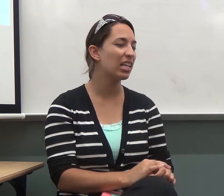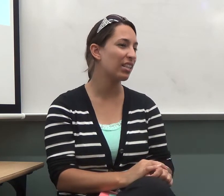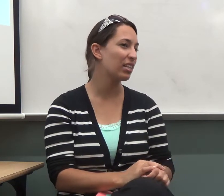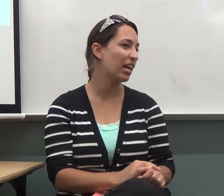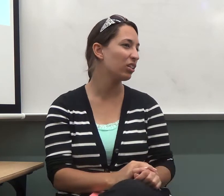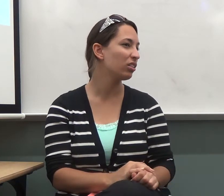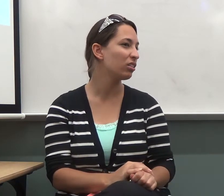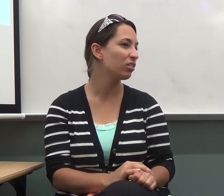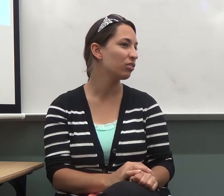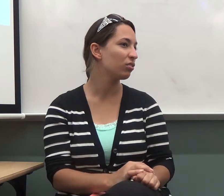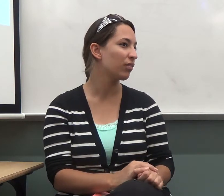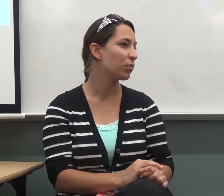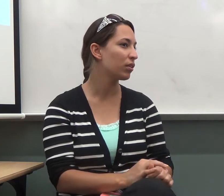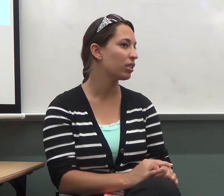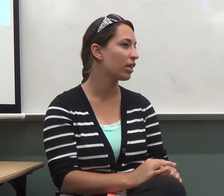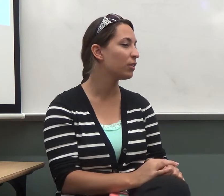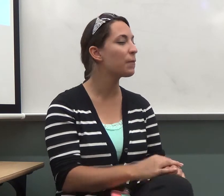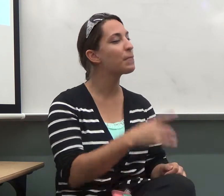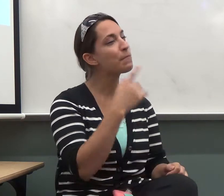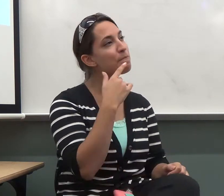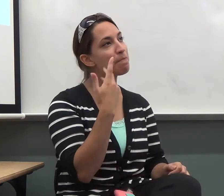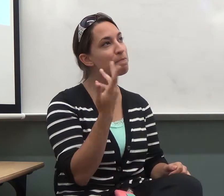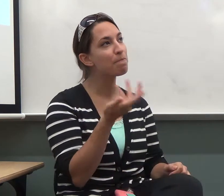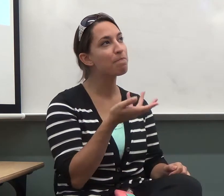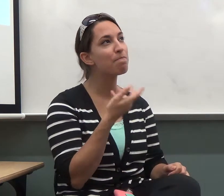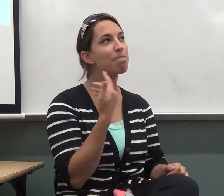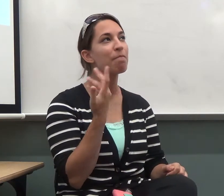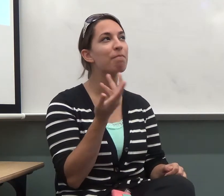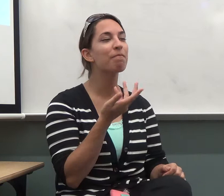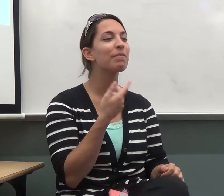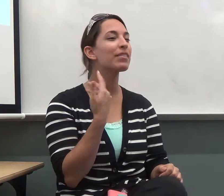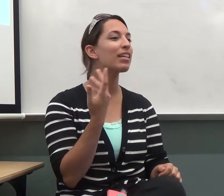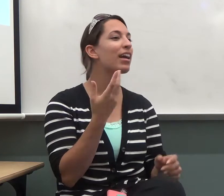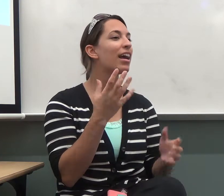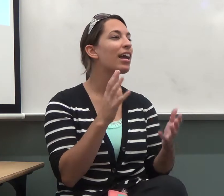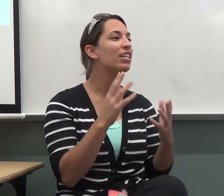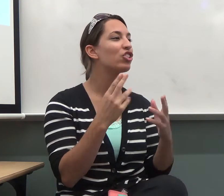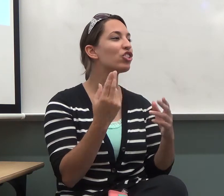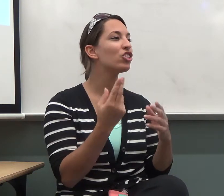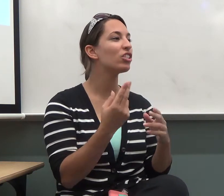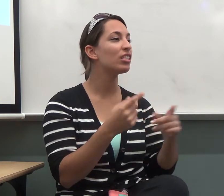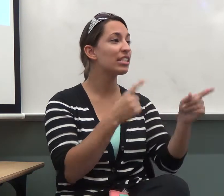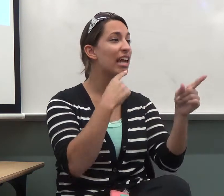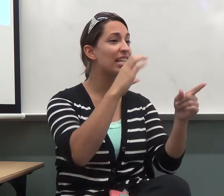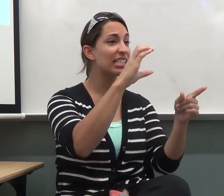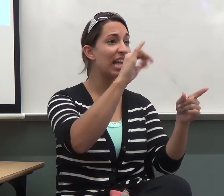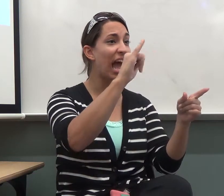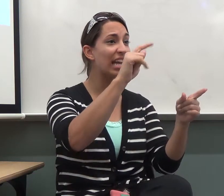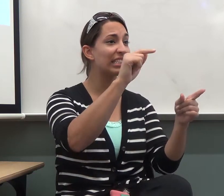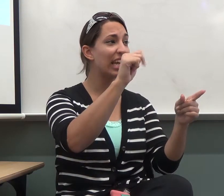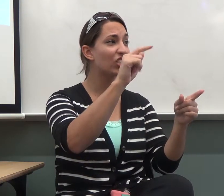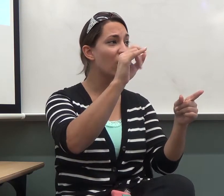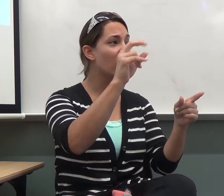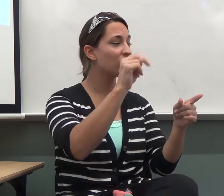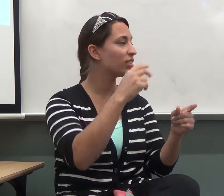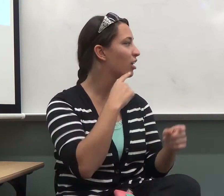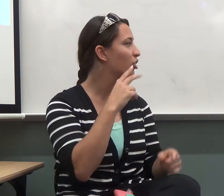The title? We have to put the title. Yeah, It's what's just called a- citation. No, it's Yeah. just the long version.